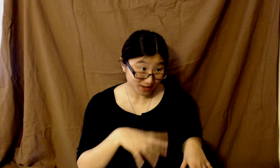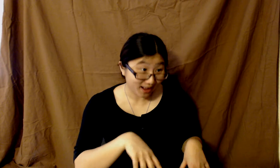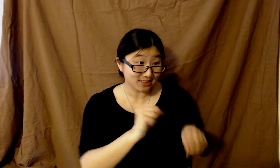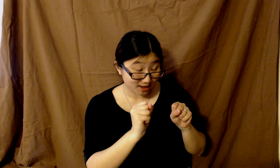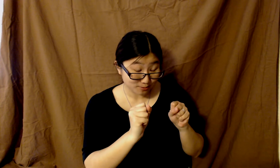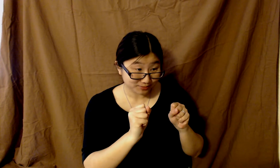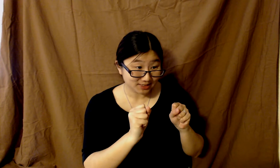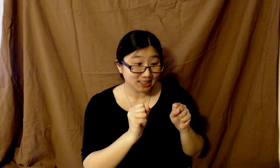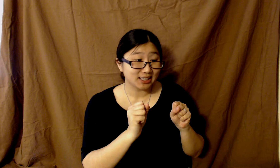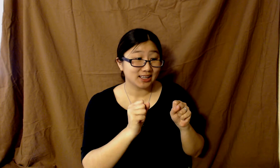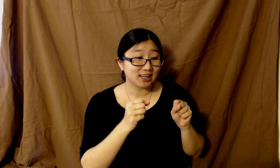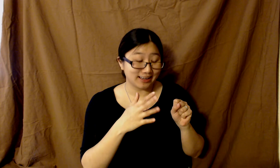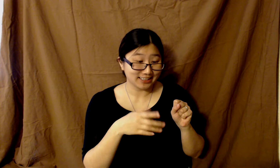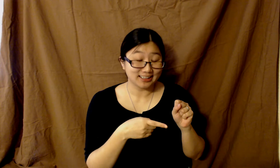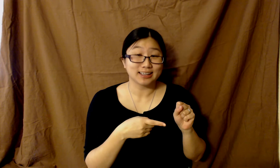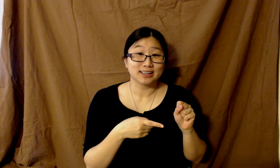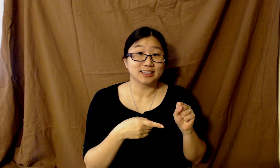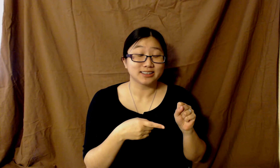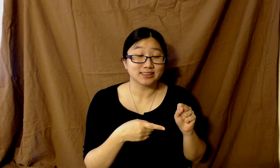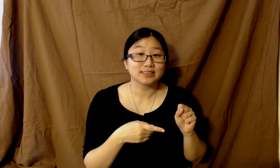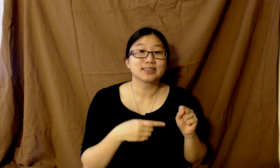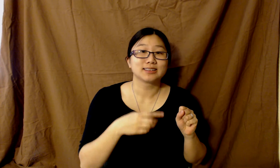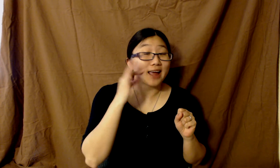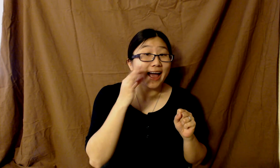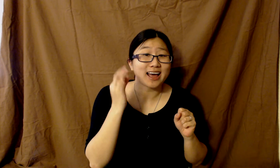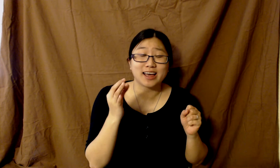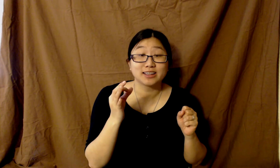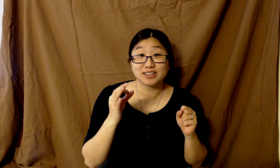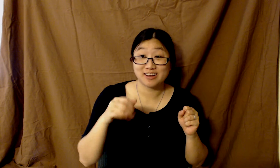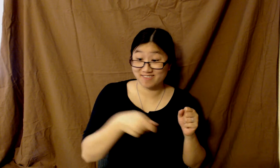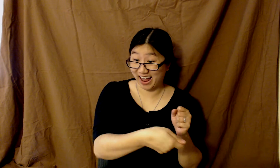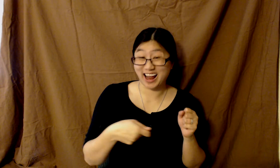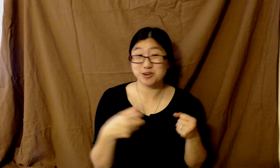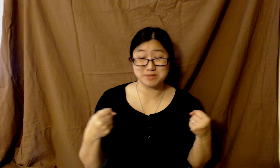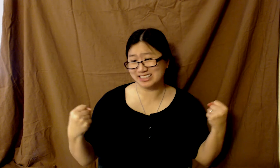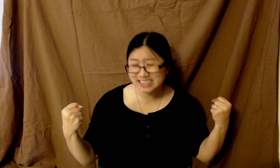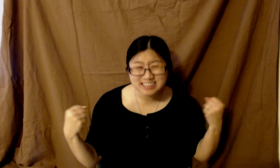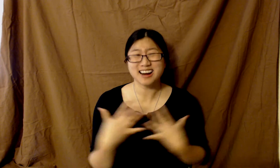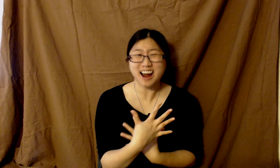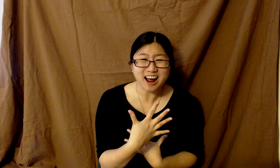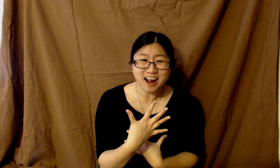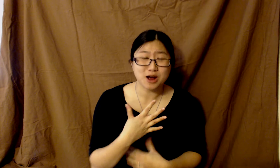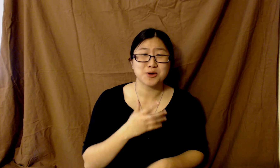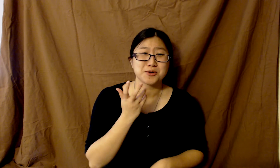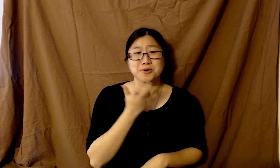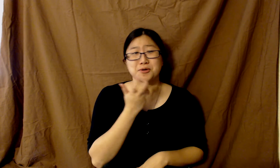3 years later, she's actually a happy, confident cat. Another story of trauma and recovery that I came across was actually a few